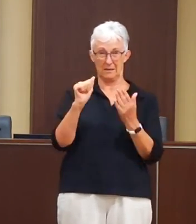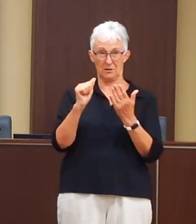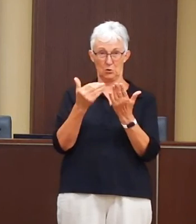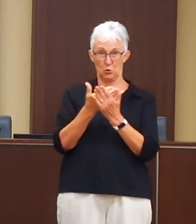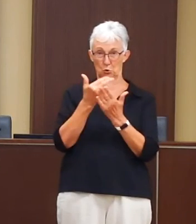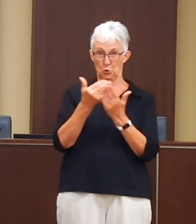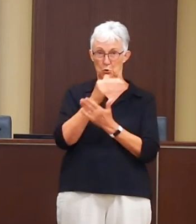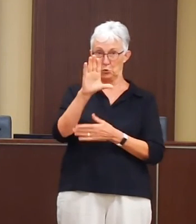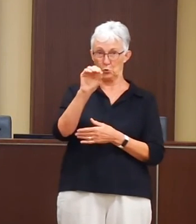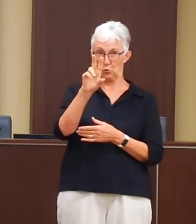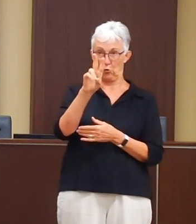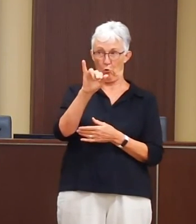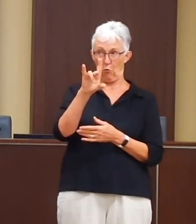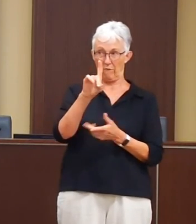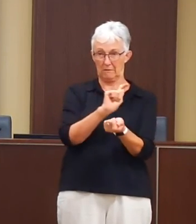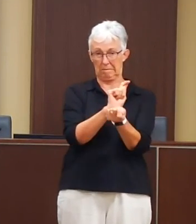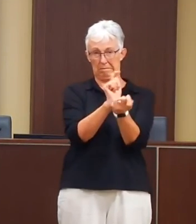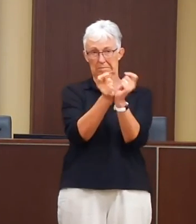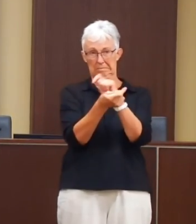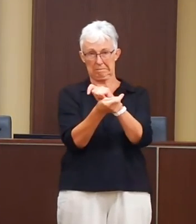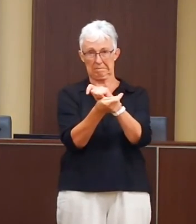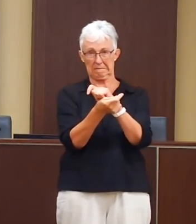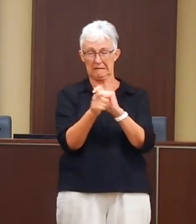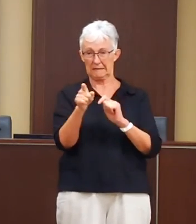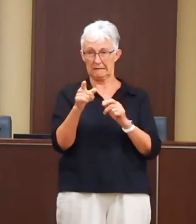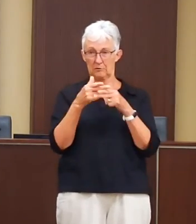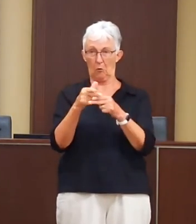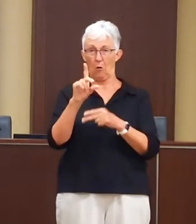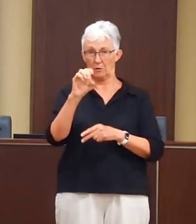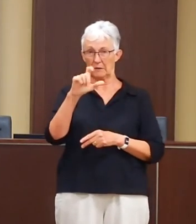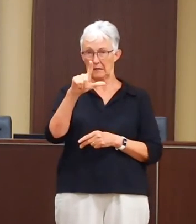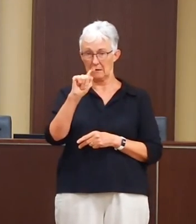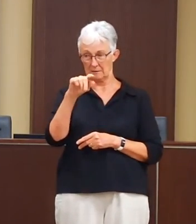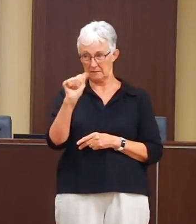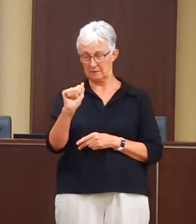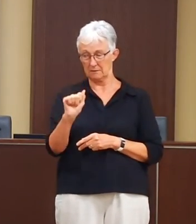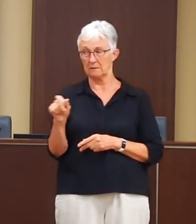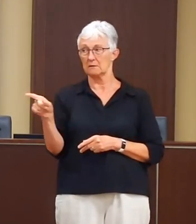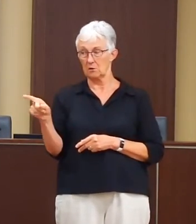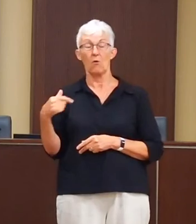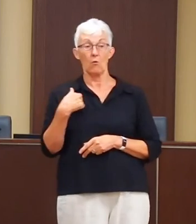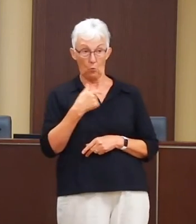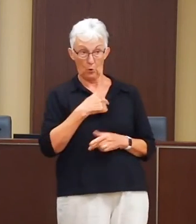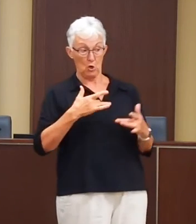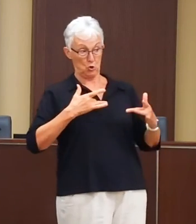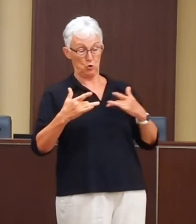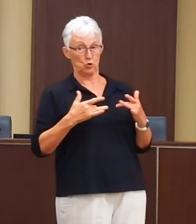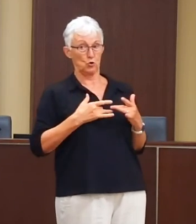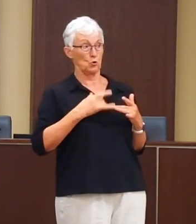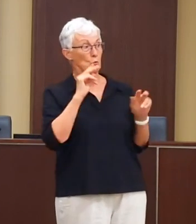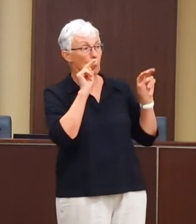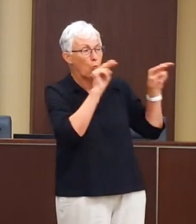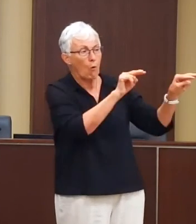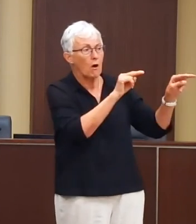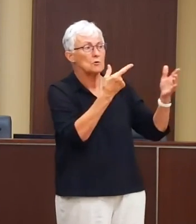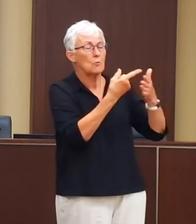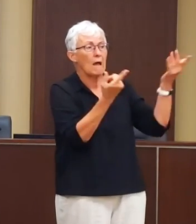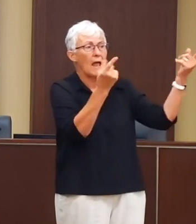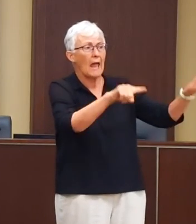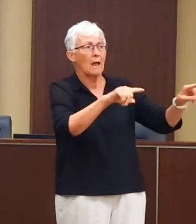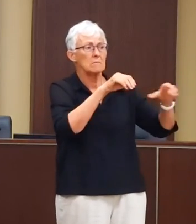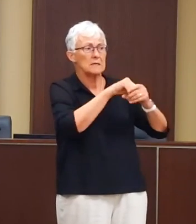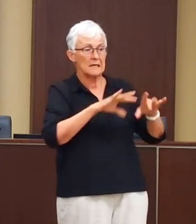because what we're hearing is that what's happening right now in Australia and in Europe is likely to